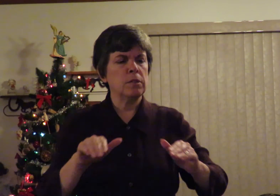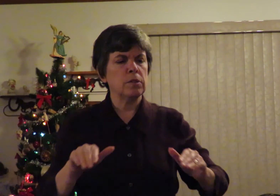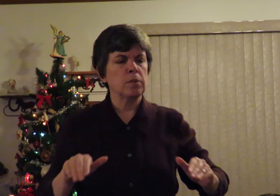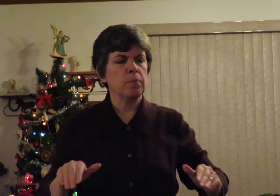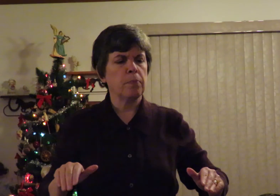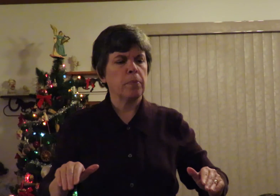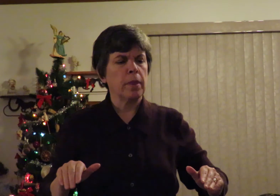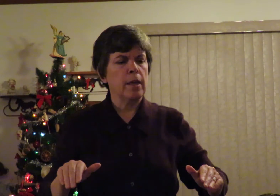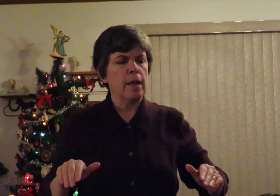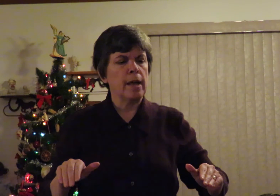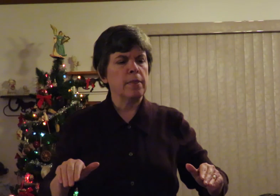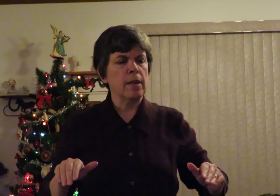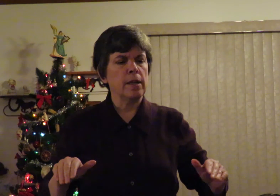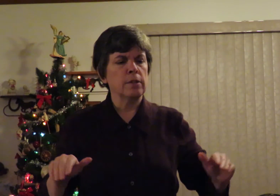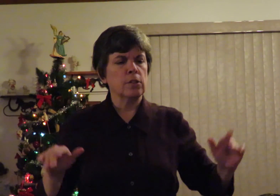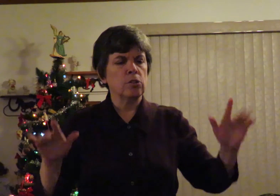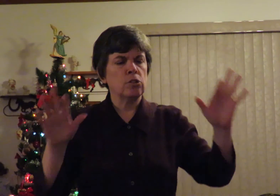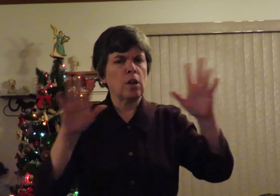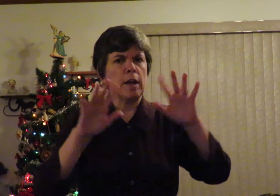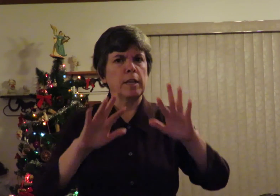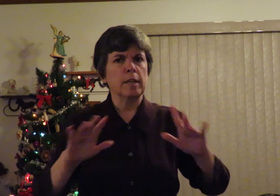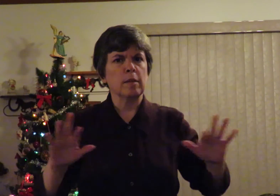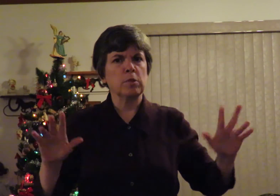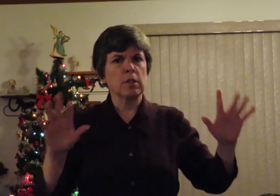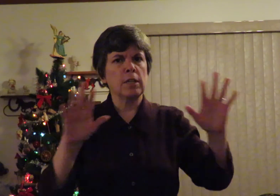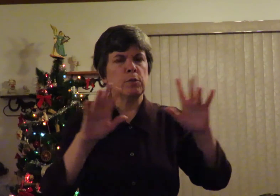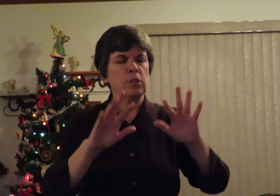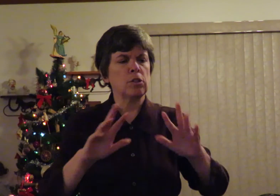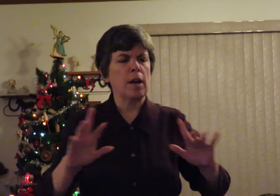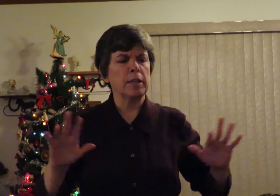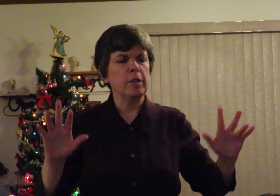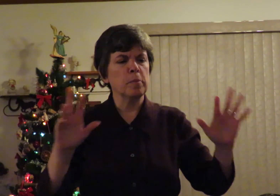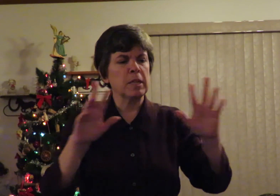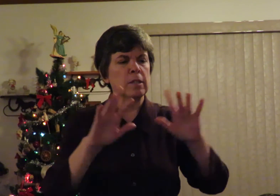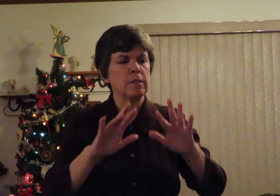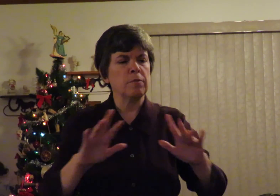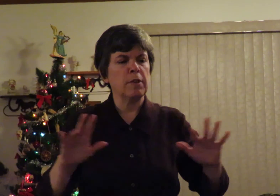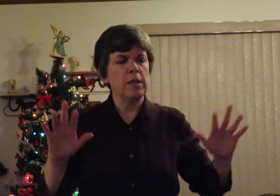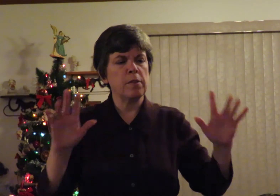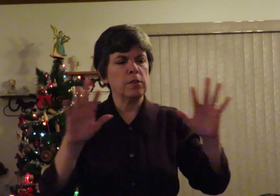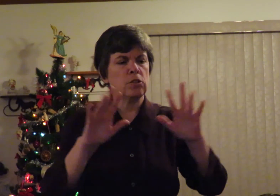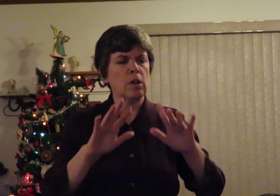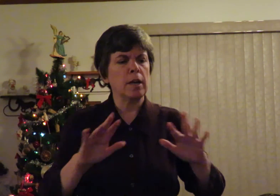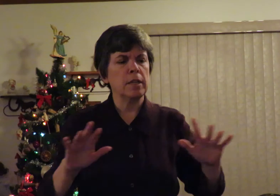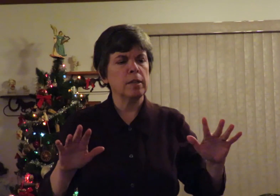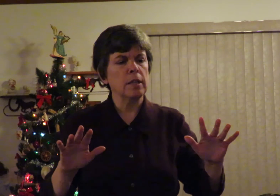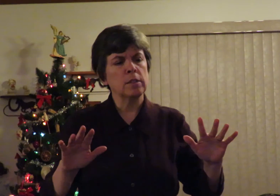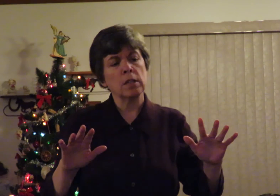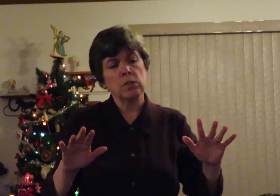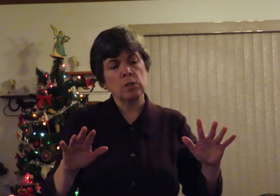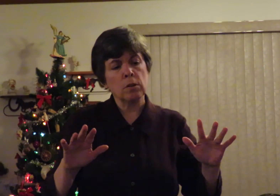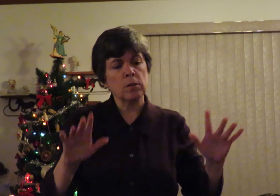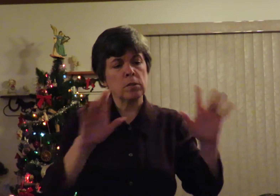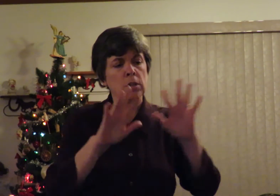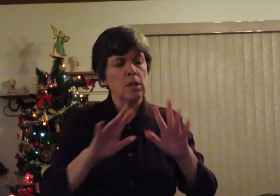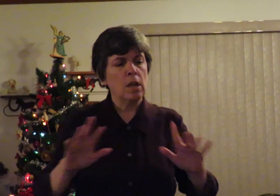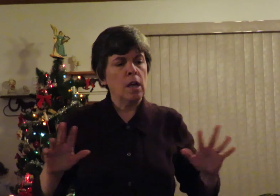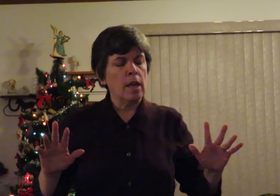peace, and then shining. And I'm just kind of doing shining here because it's the faith that's shining, not stars.